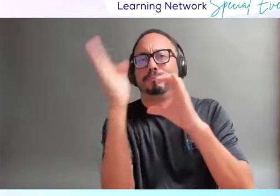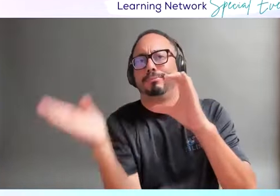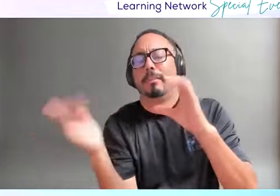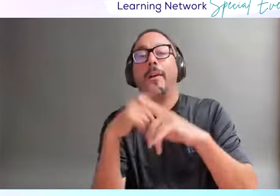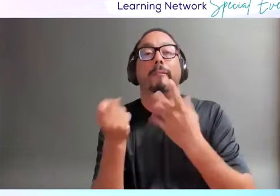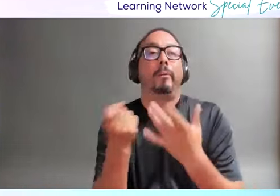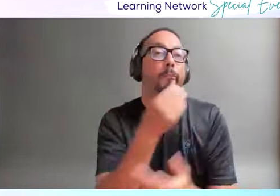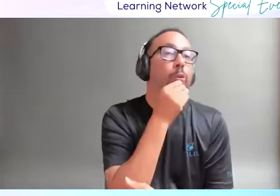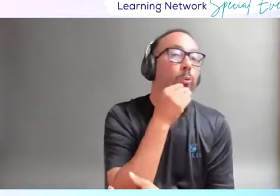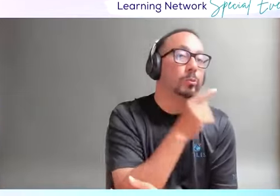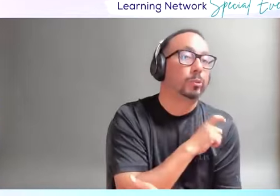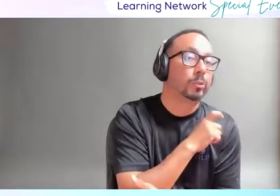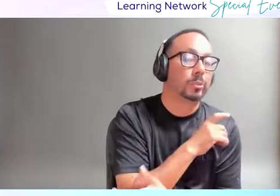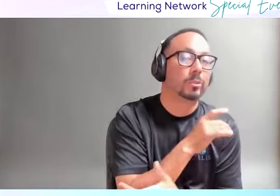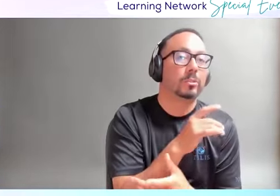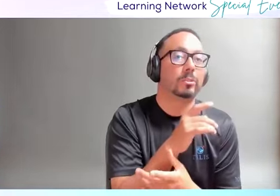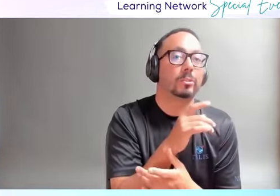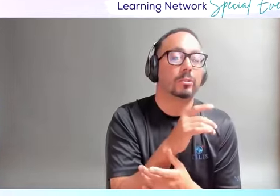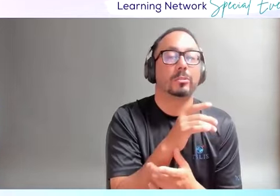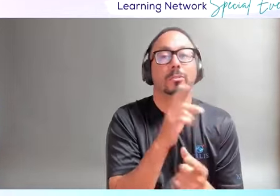to responses to violence,